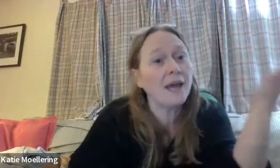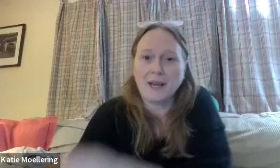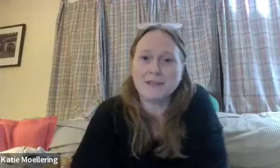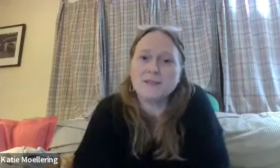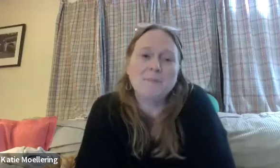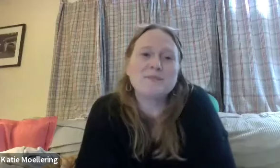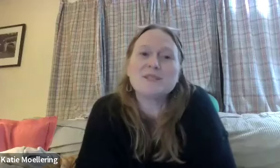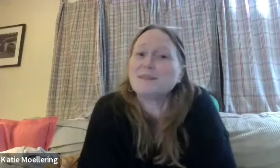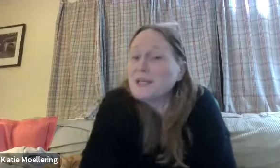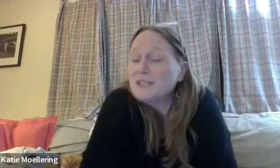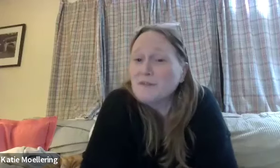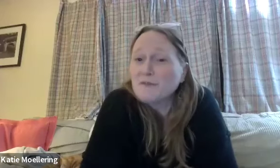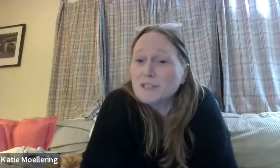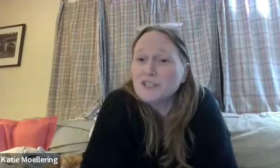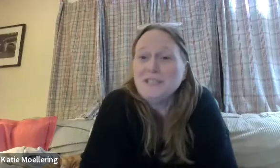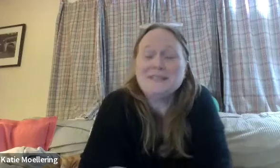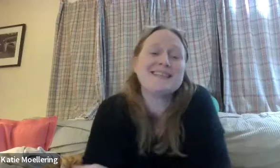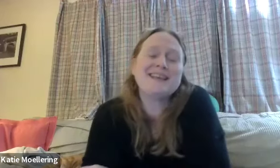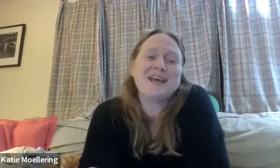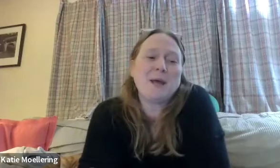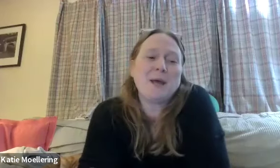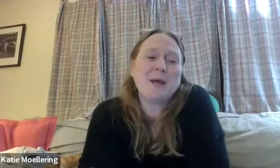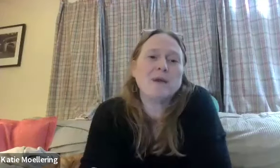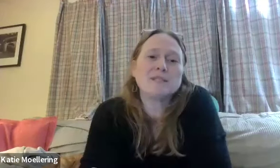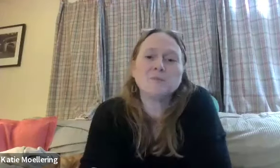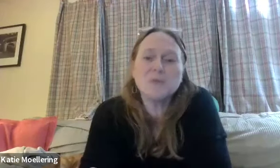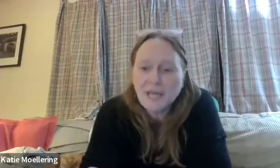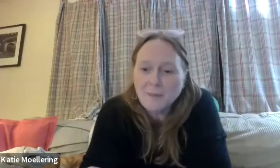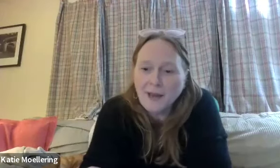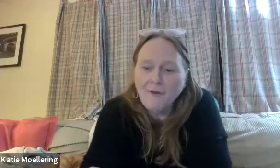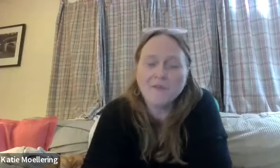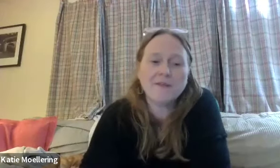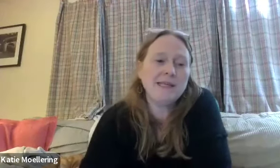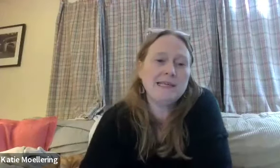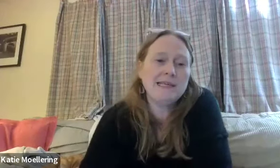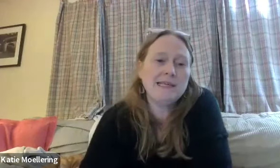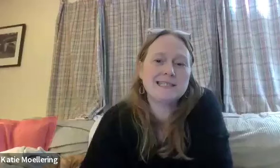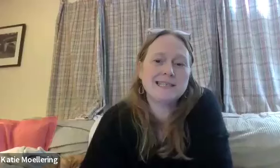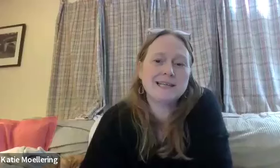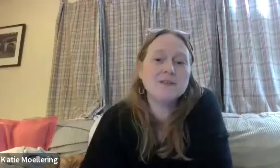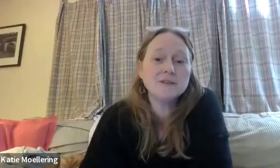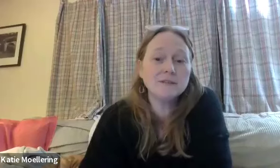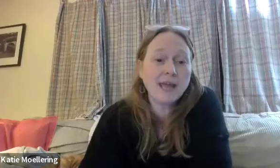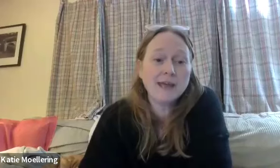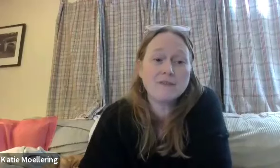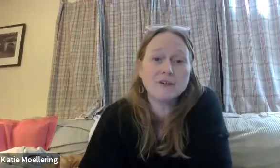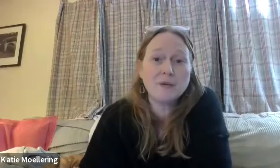anyway, just let us know if you have questions. I'll send a recap out, and other than that, have a great